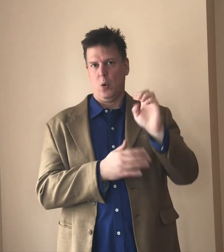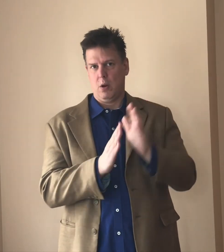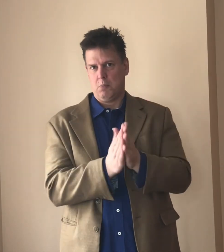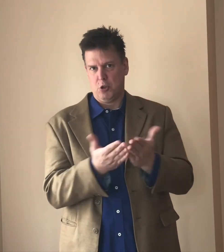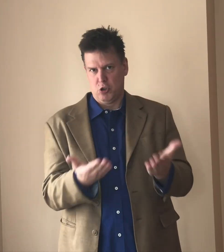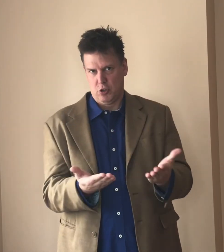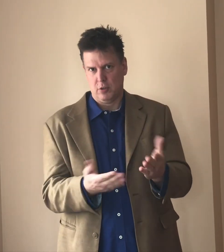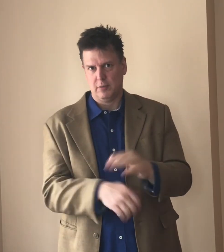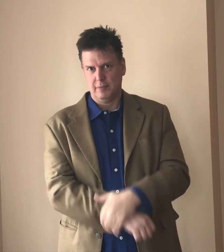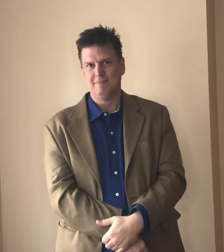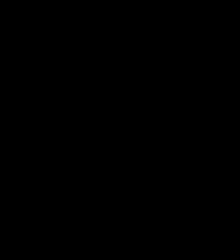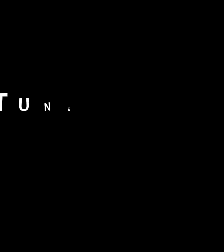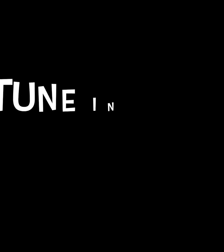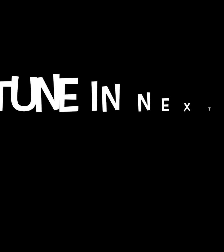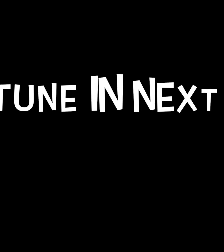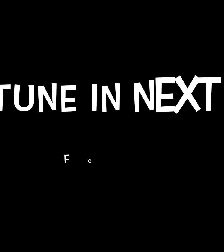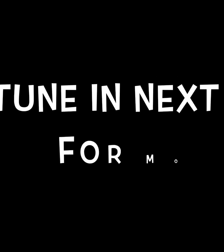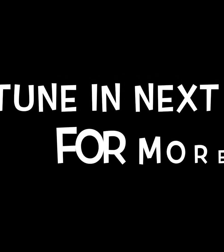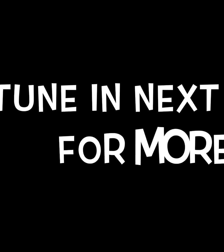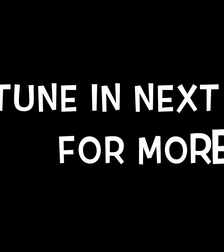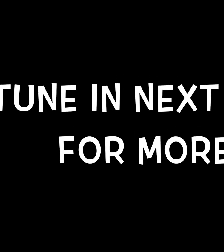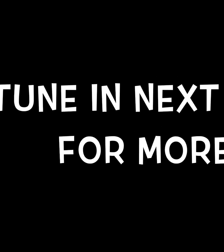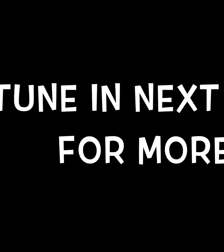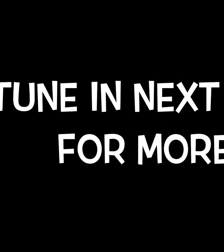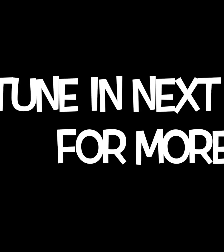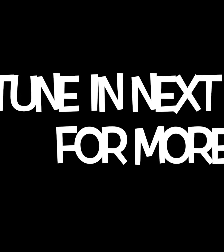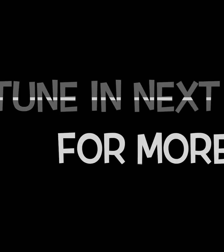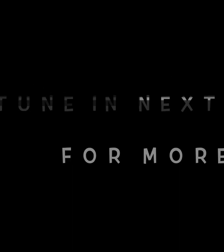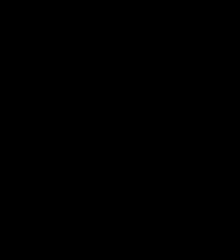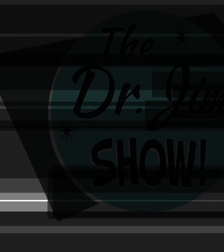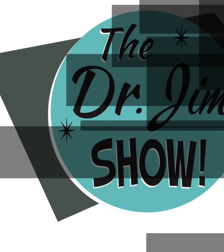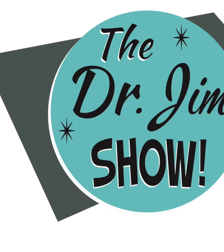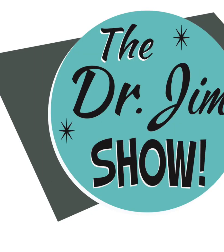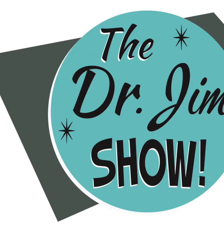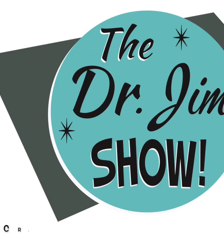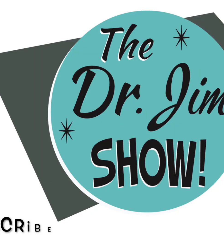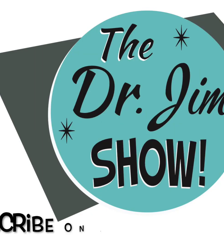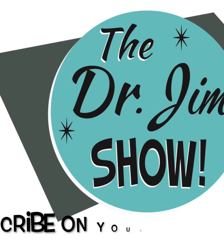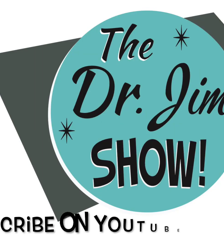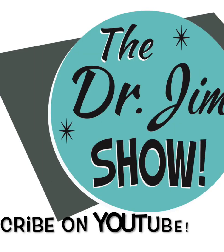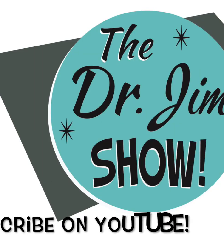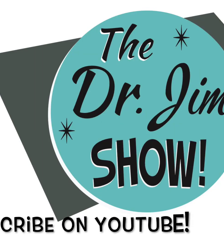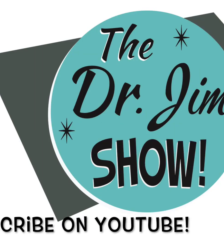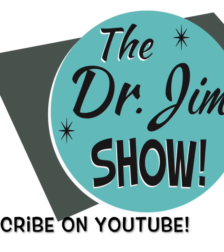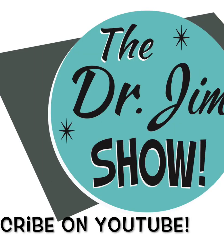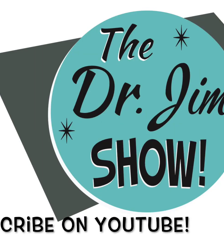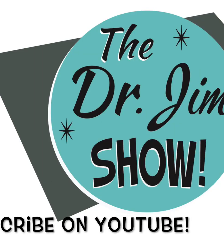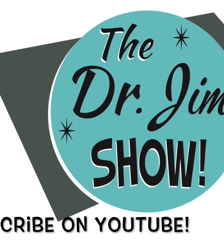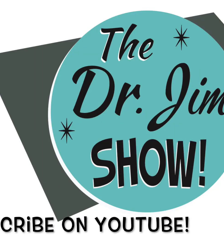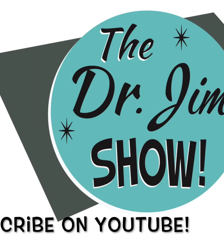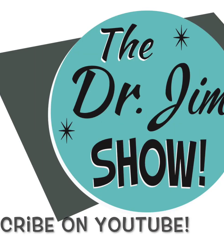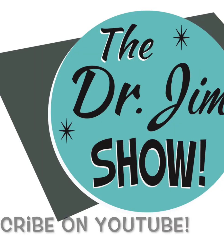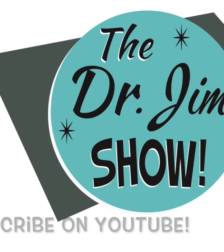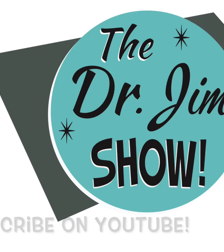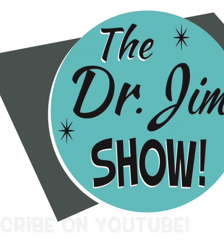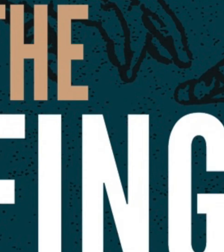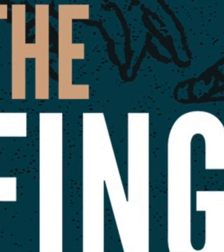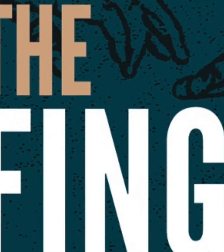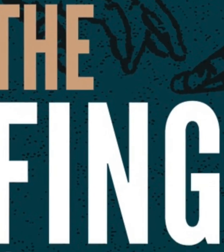code. Tune in next time for more, and be sure to subscribe to the Dr. Jim Show on YouTube.